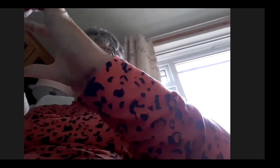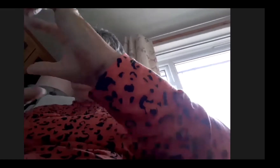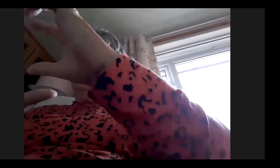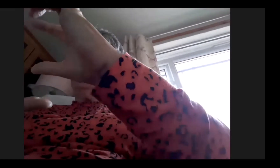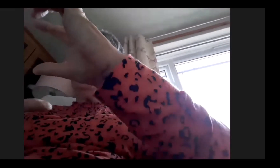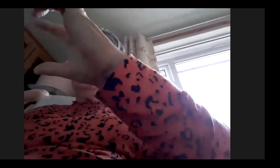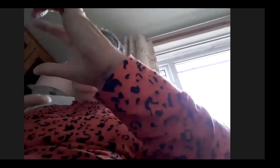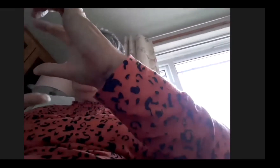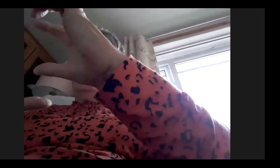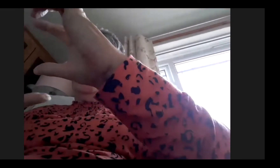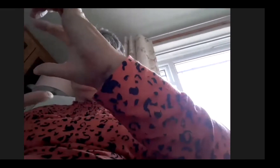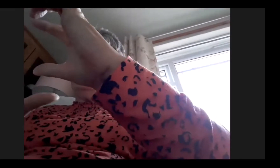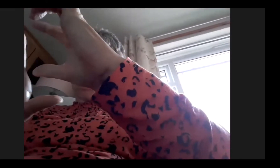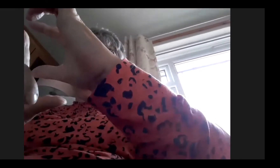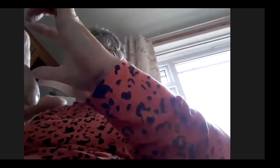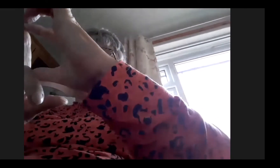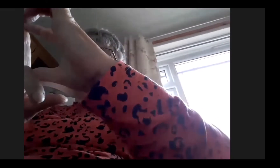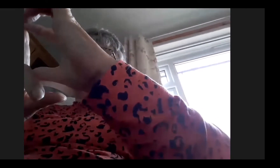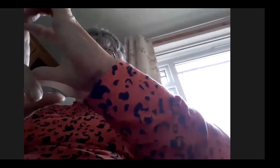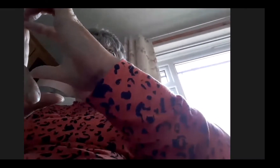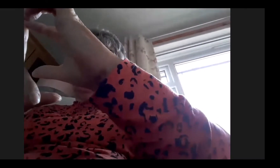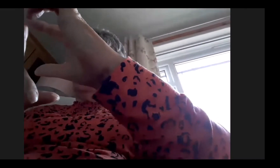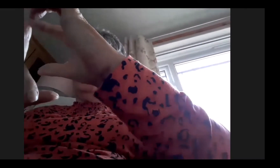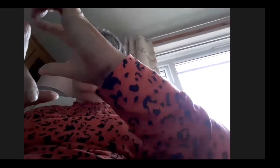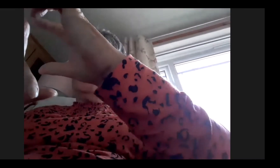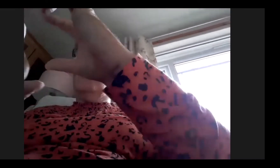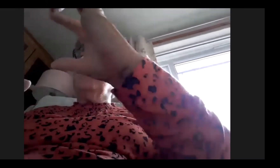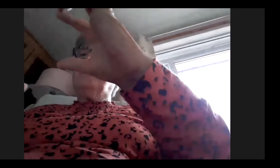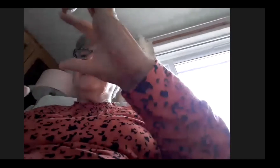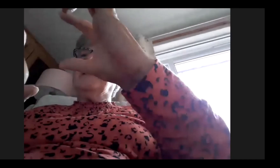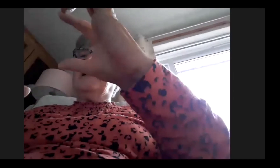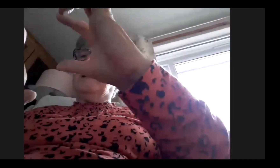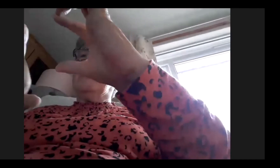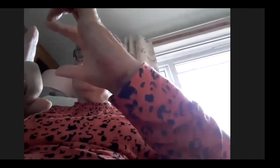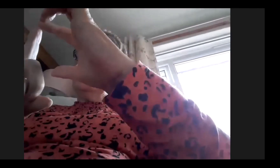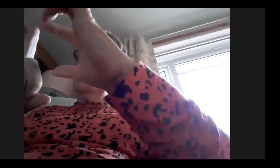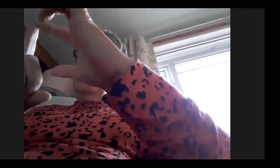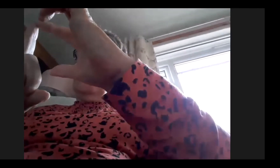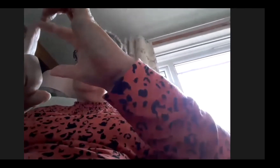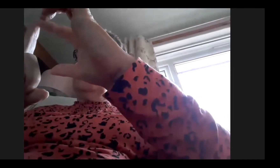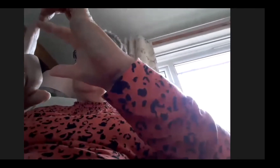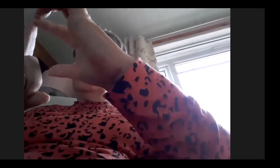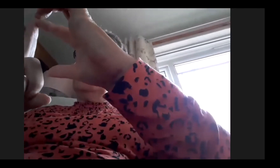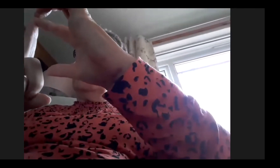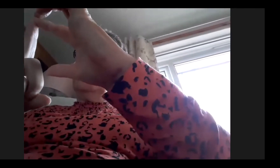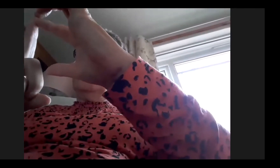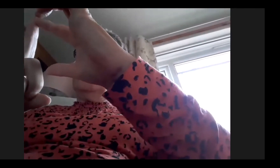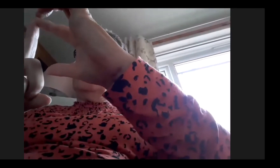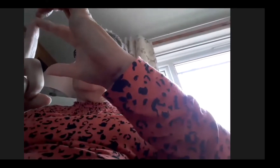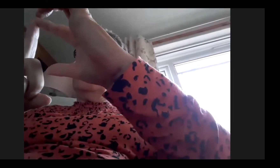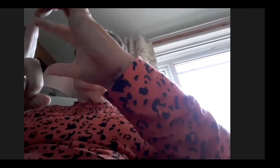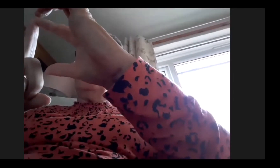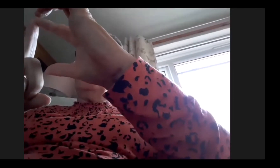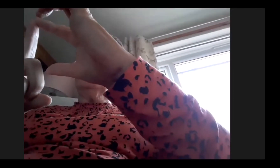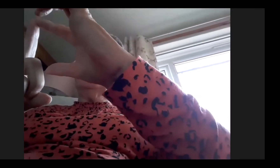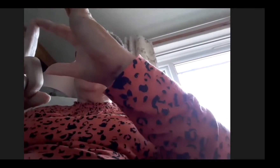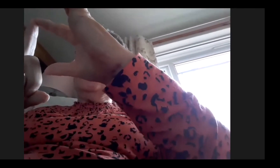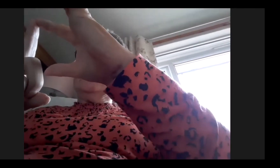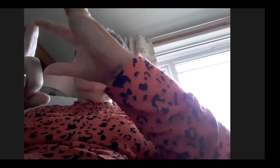Move your thumb out the way and put that other finger on your middle, on your index finger